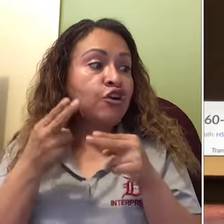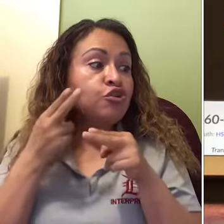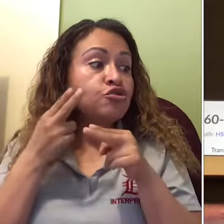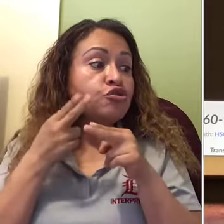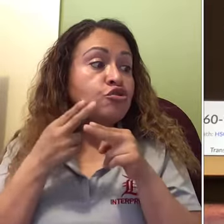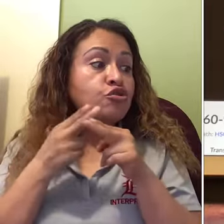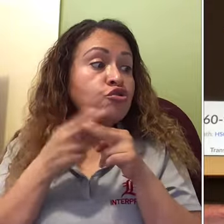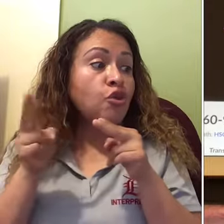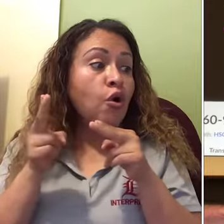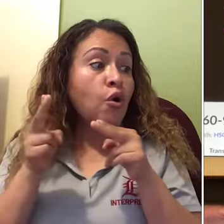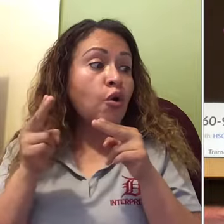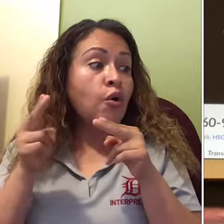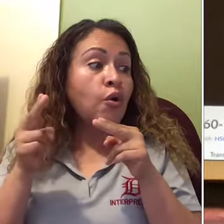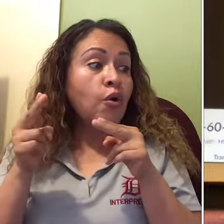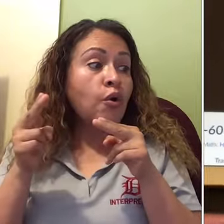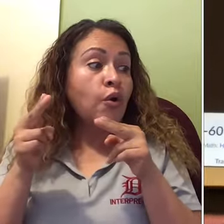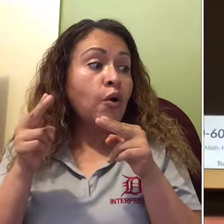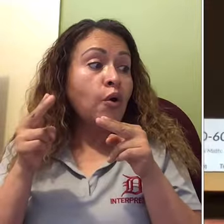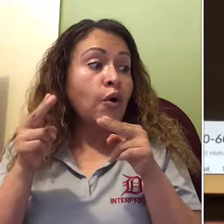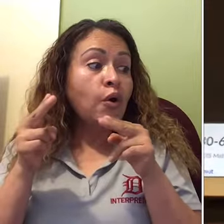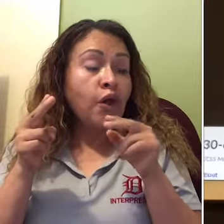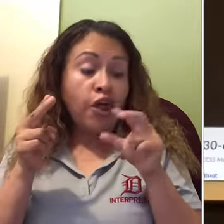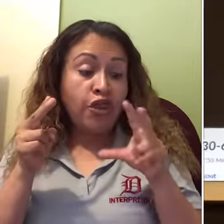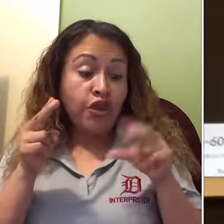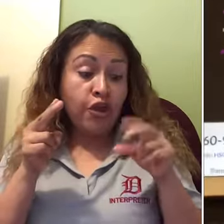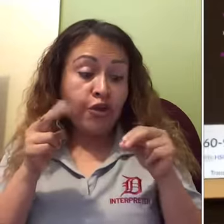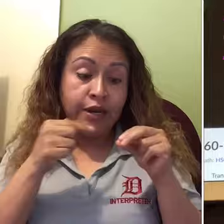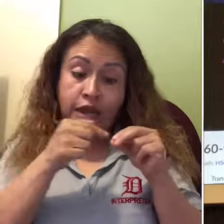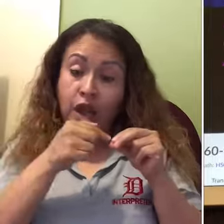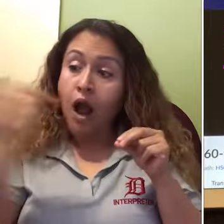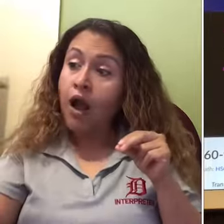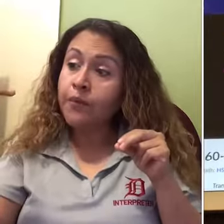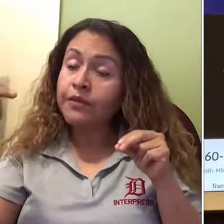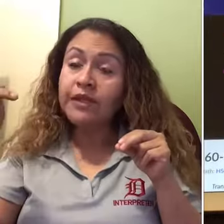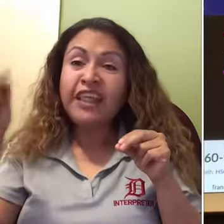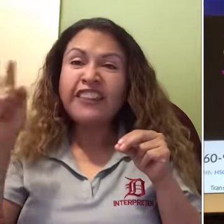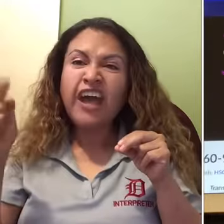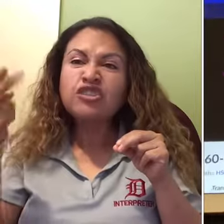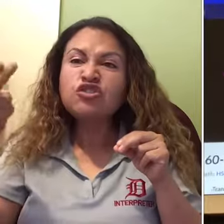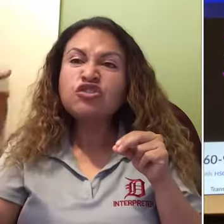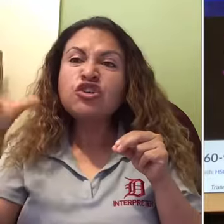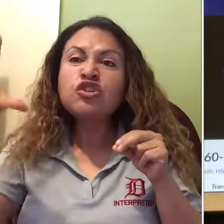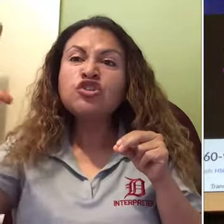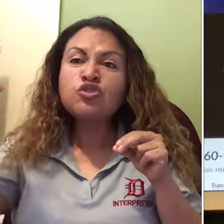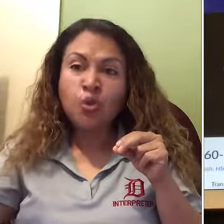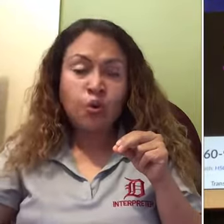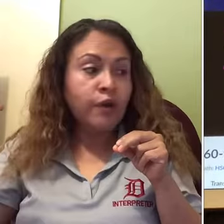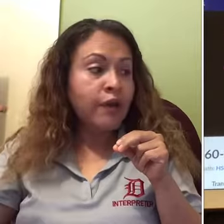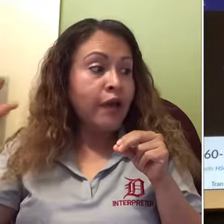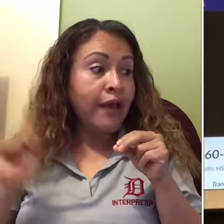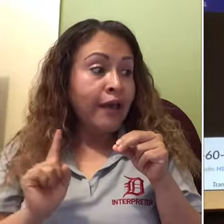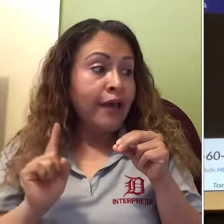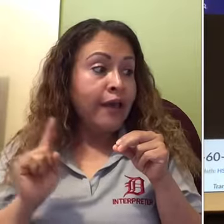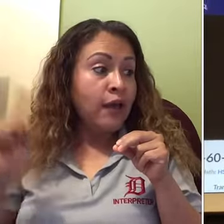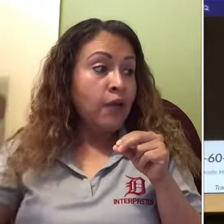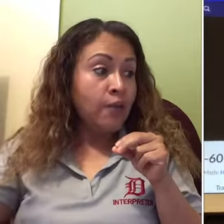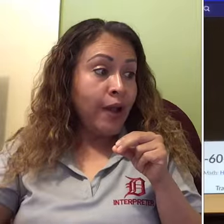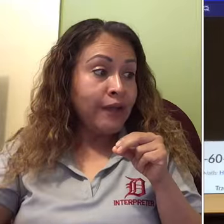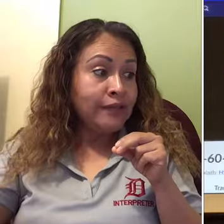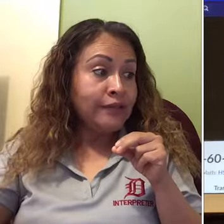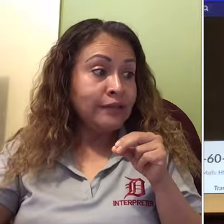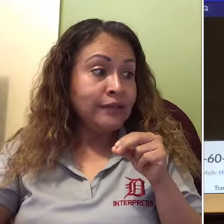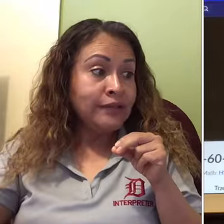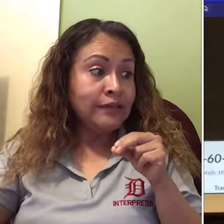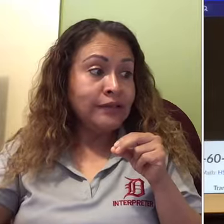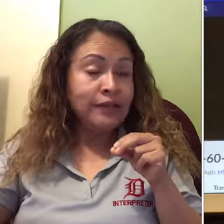have the side opposite the 30-degree side. Now, if the 30-degree side is 1, then the 60-degree side is going to be